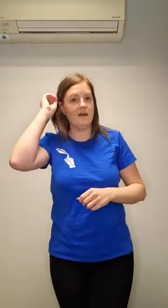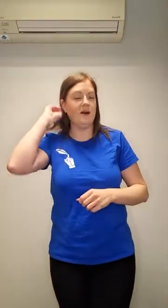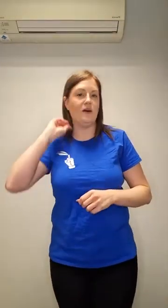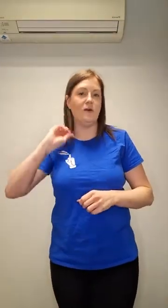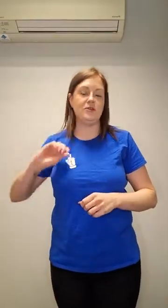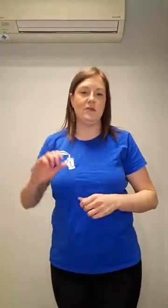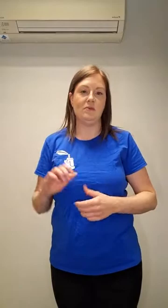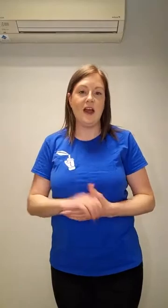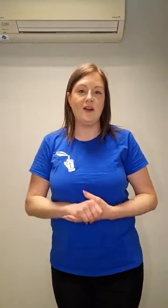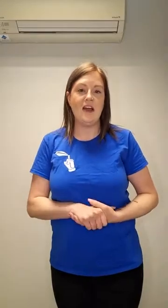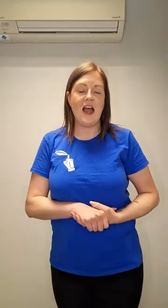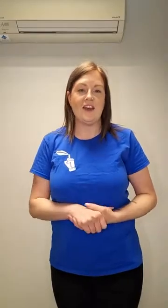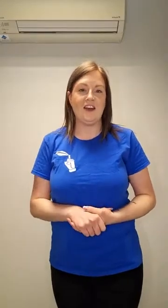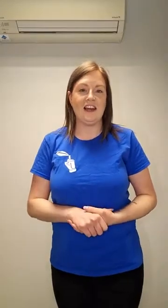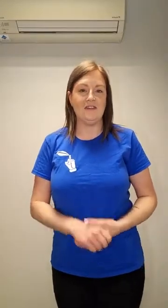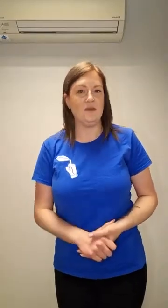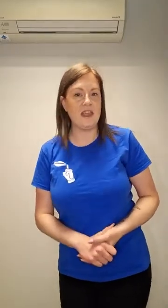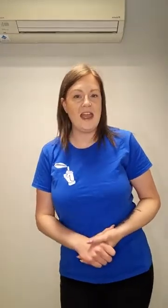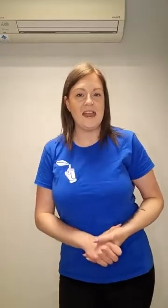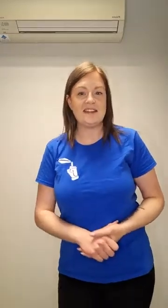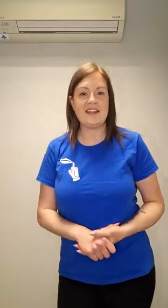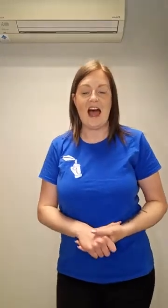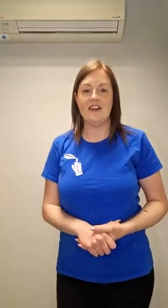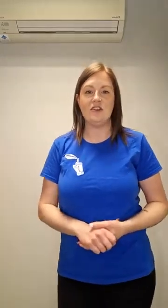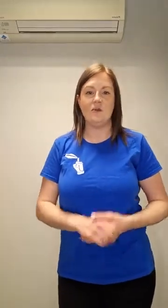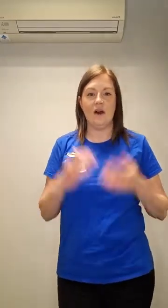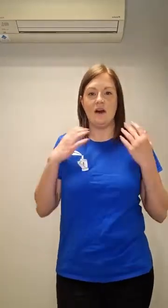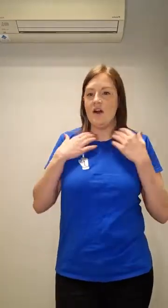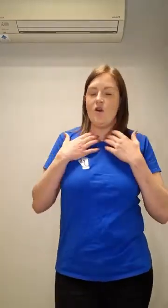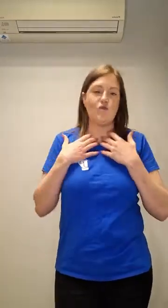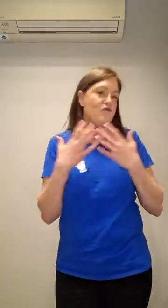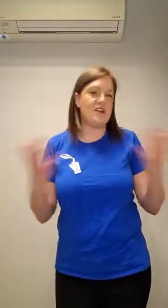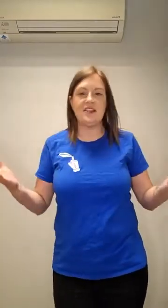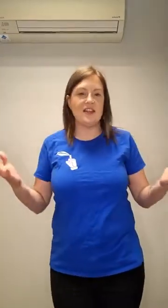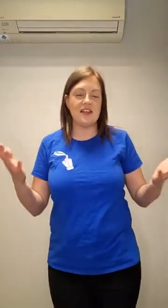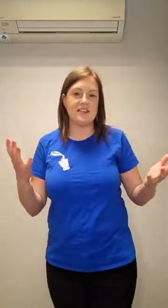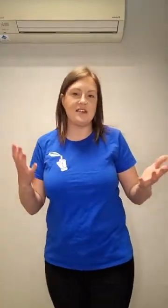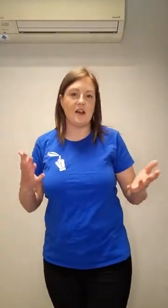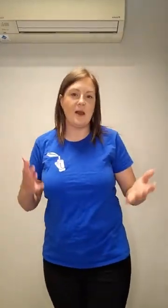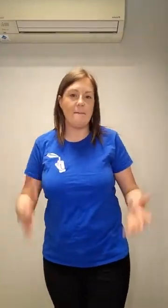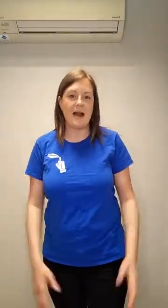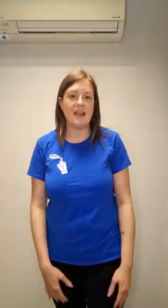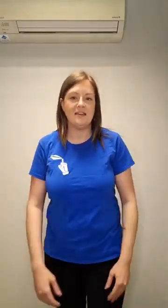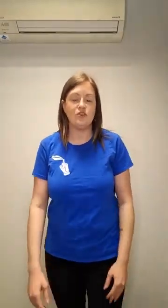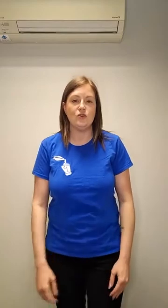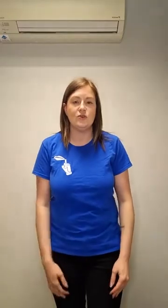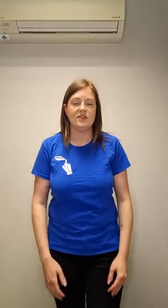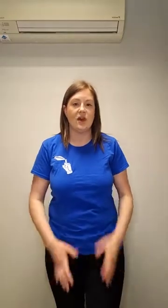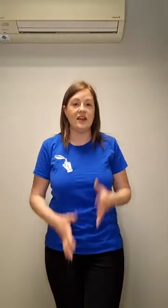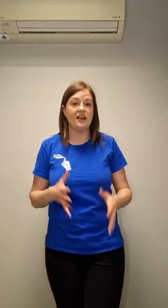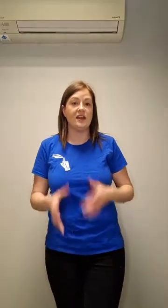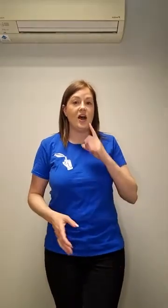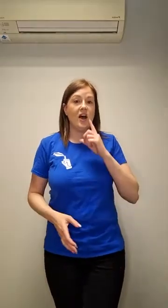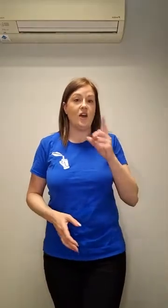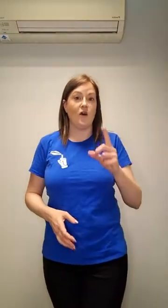are all doing well and you've had a lovely weekend and you are ready to get stuck back into signing along